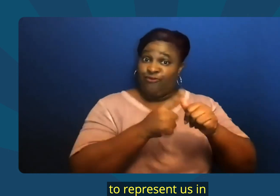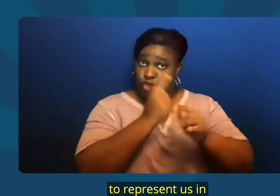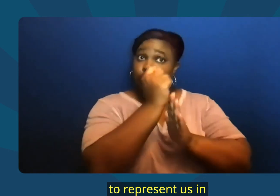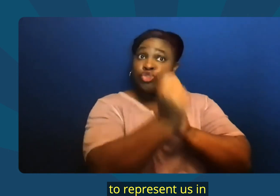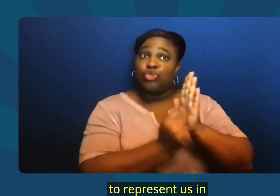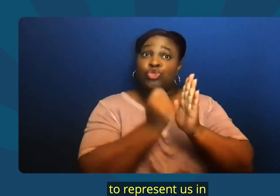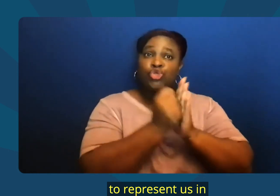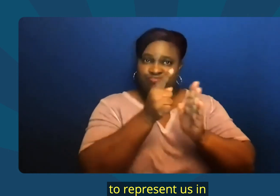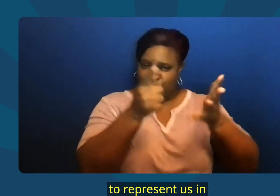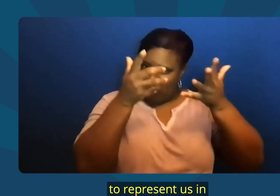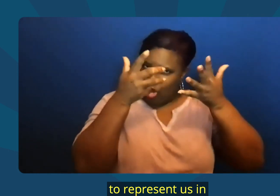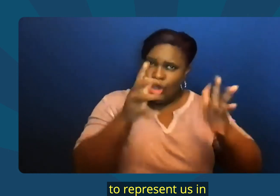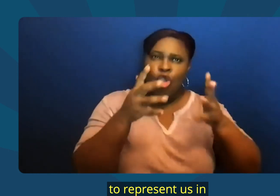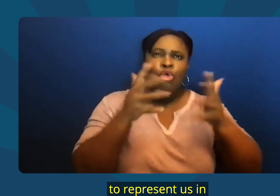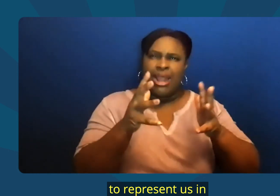Representatives.